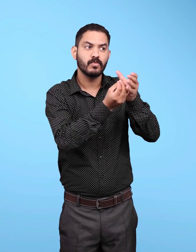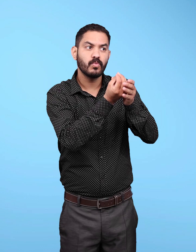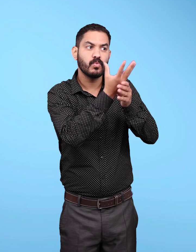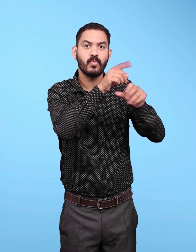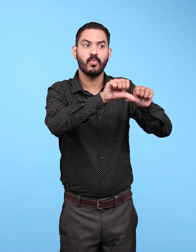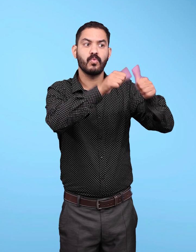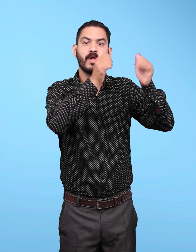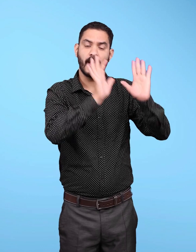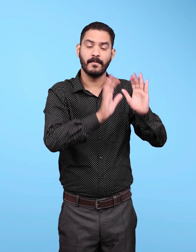flourishing villages.